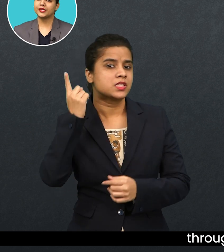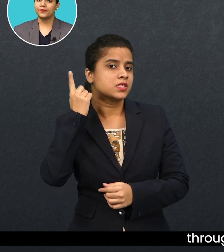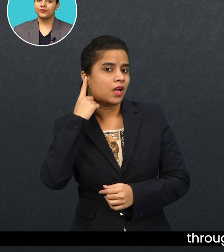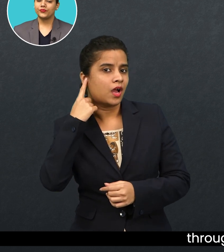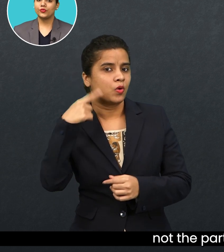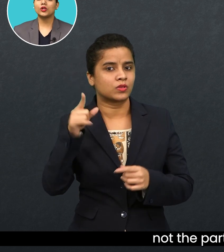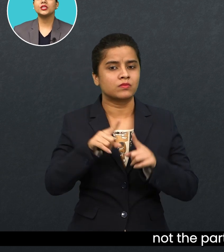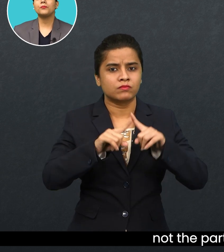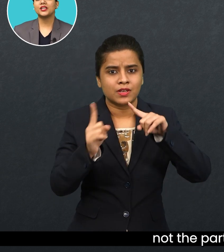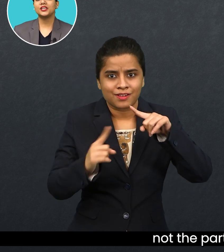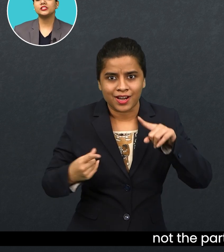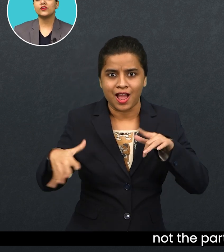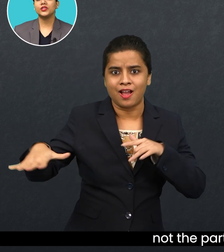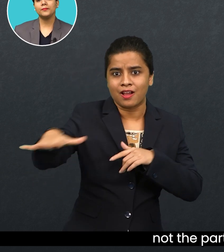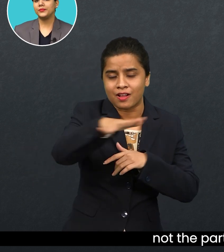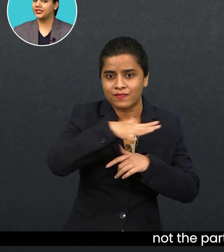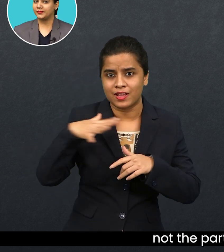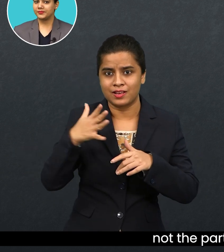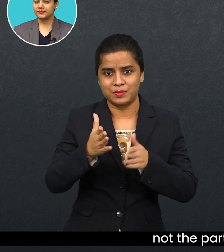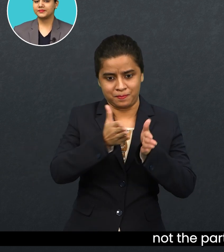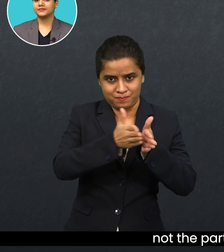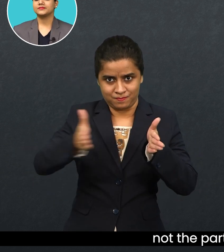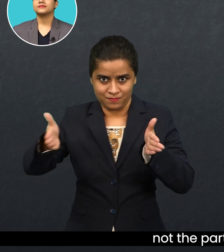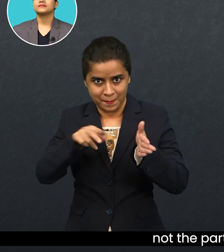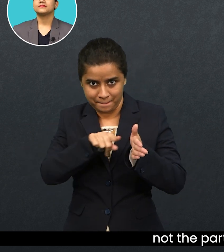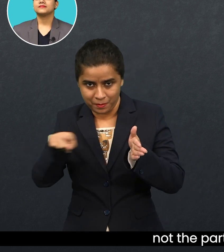the medium not the particles of the medium.